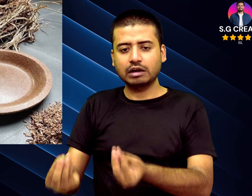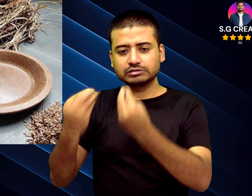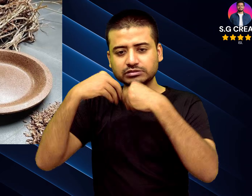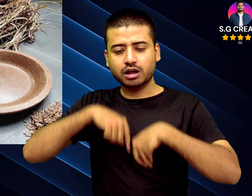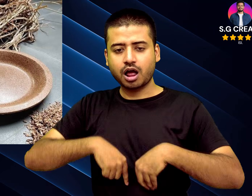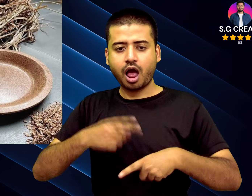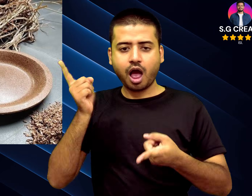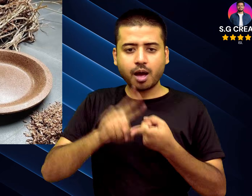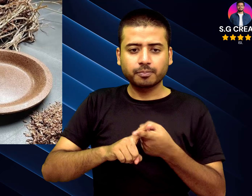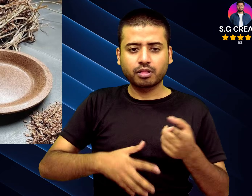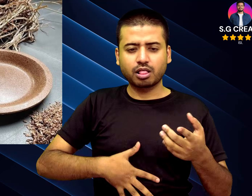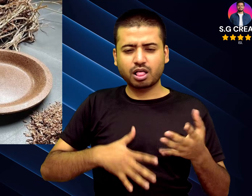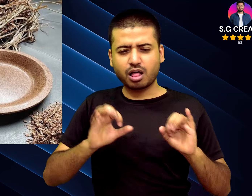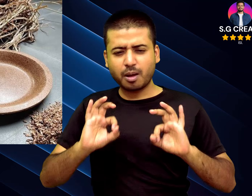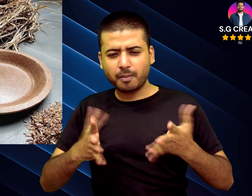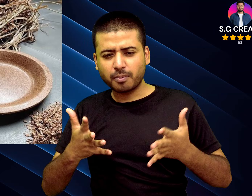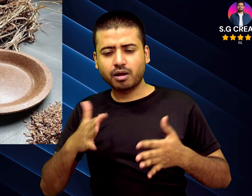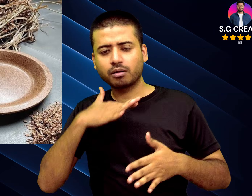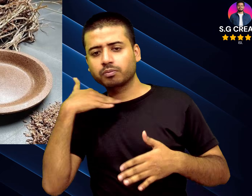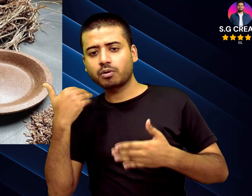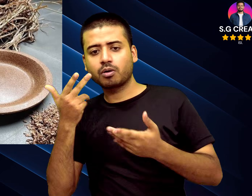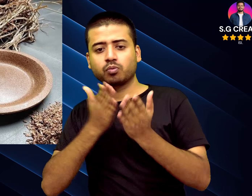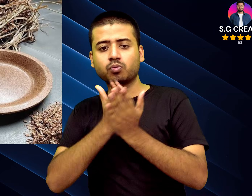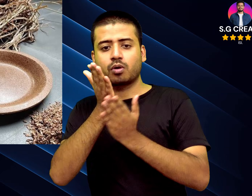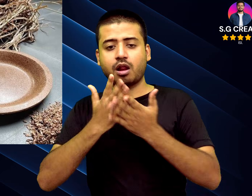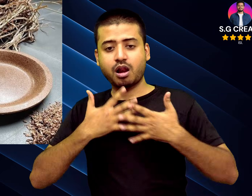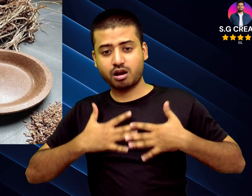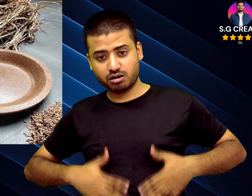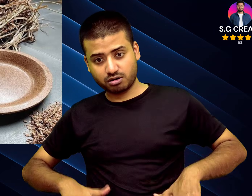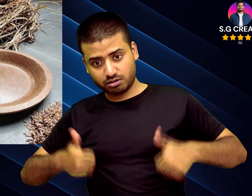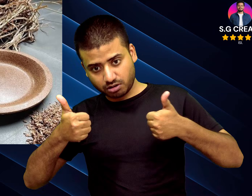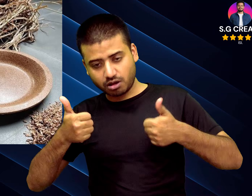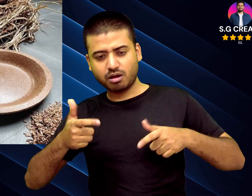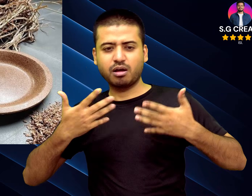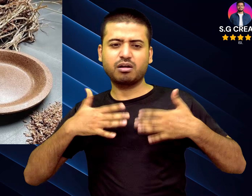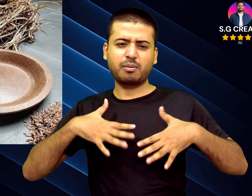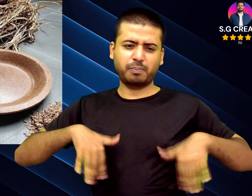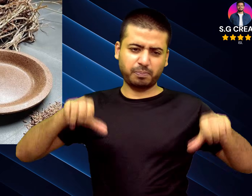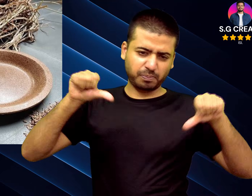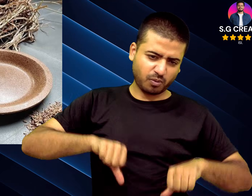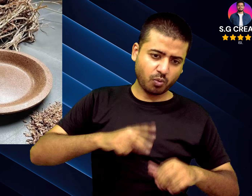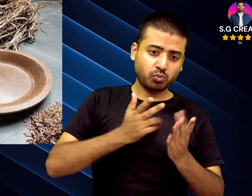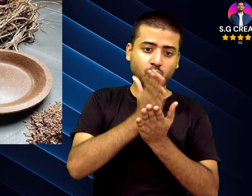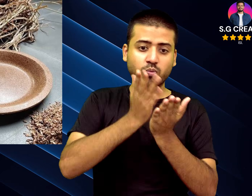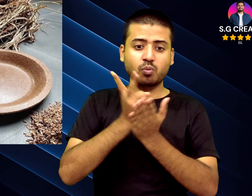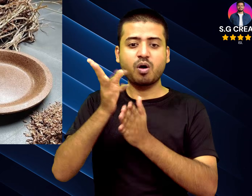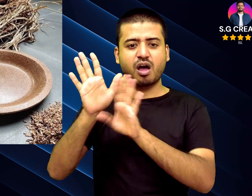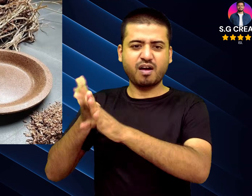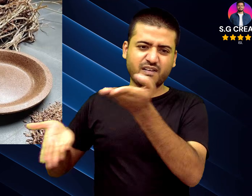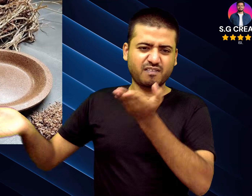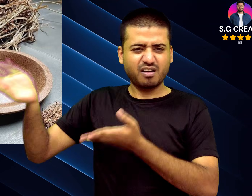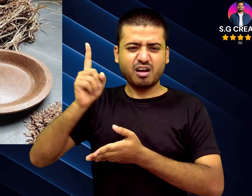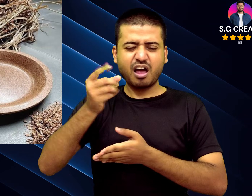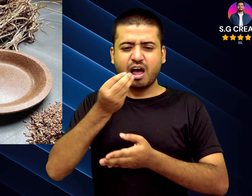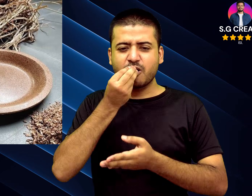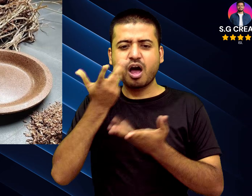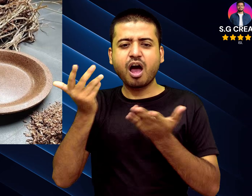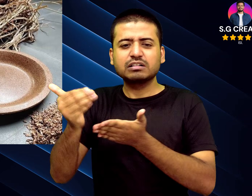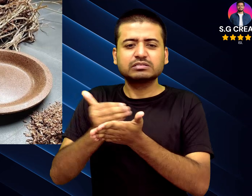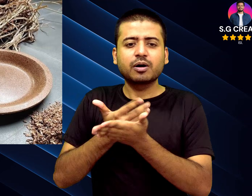Rice husks are uniquely suited for structural repurposing due to their high silica and lignin content. Silica provides natural